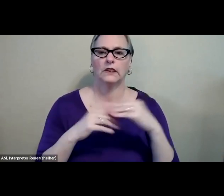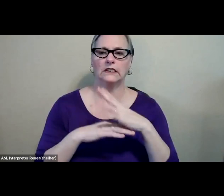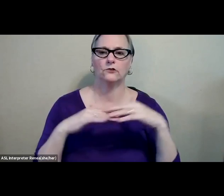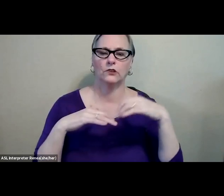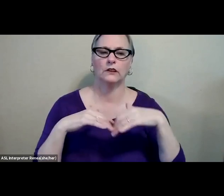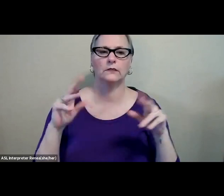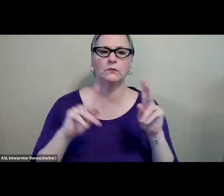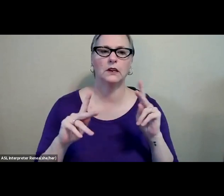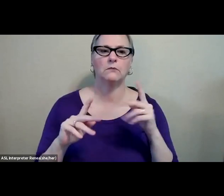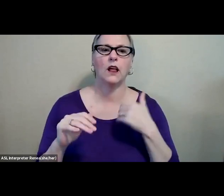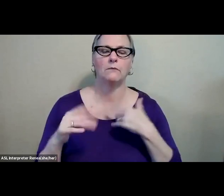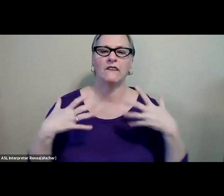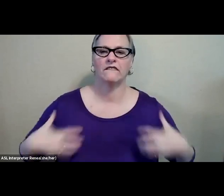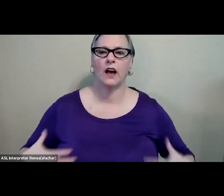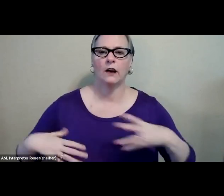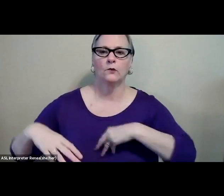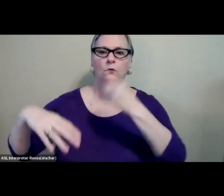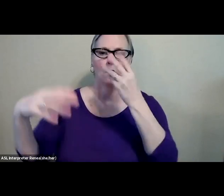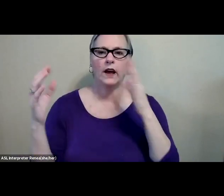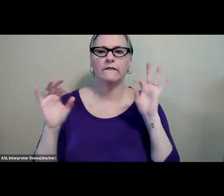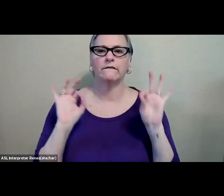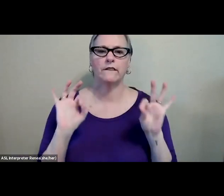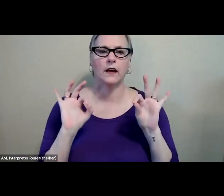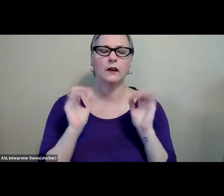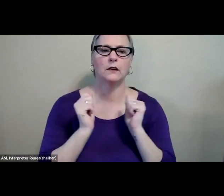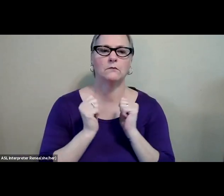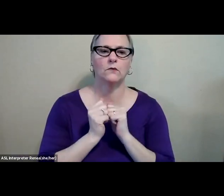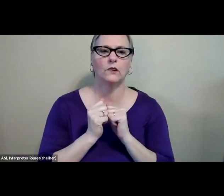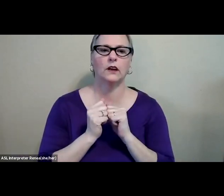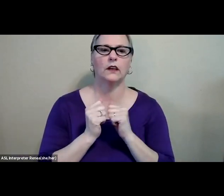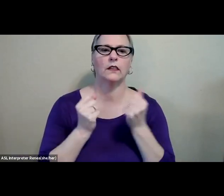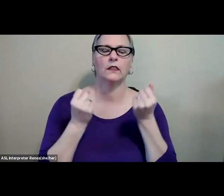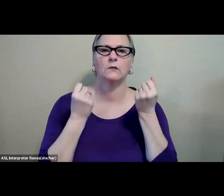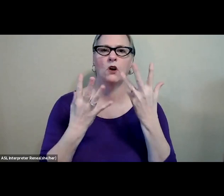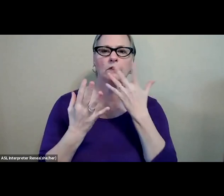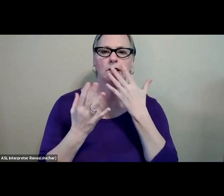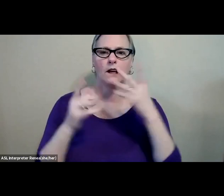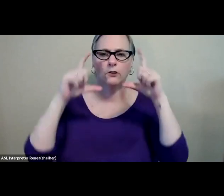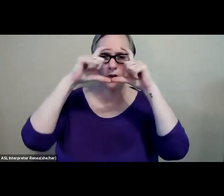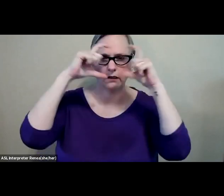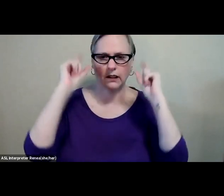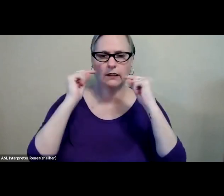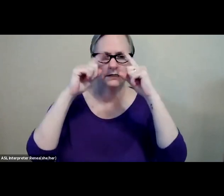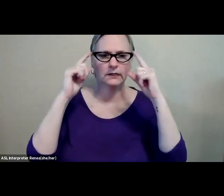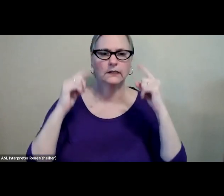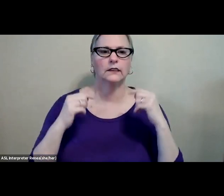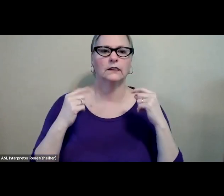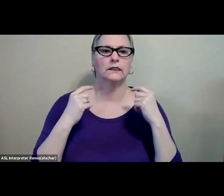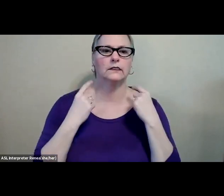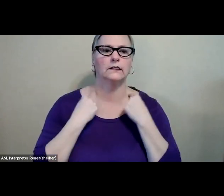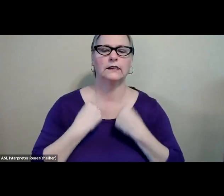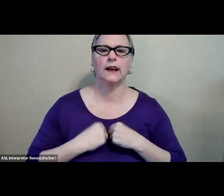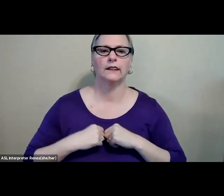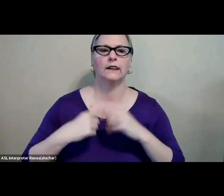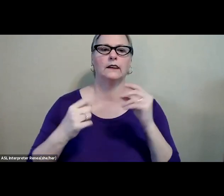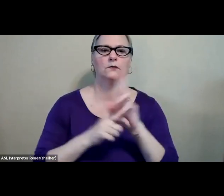creamsicle kind of colored hair i have a septum ring multi-colored round glasses a tiger's eye necklace otherwise i'm wearing